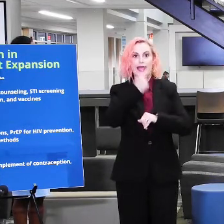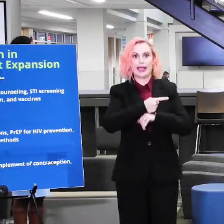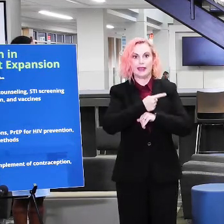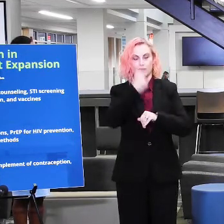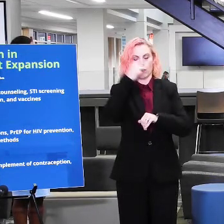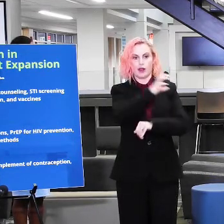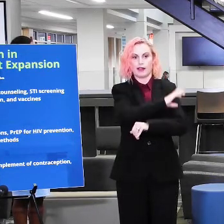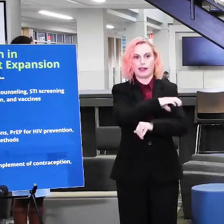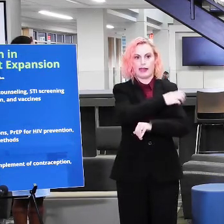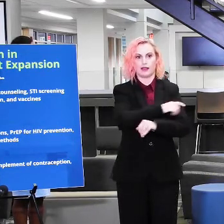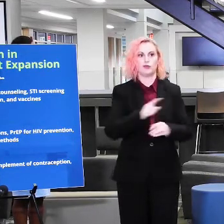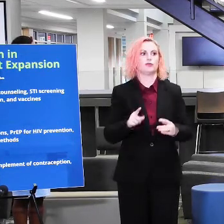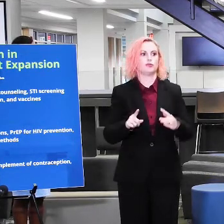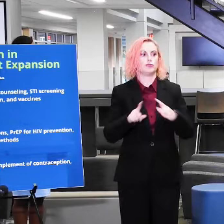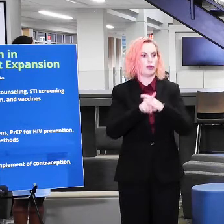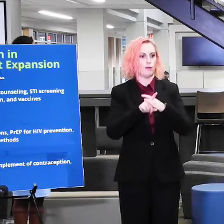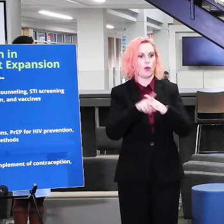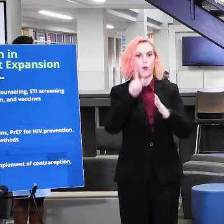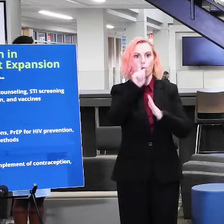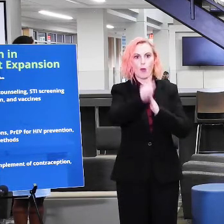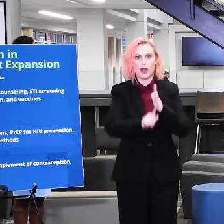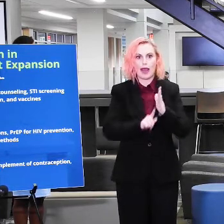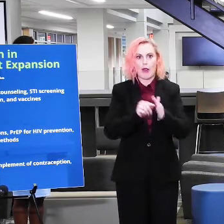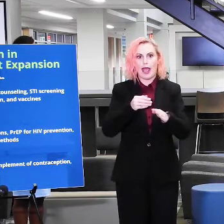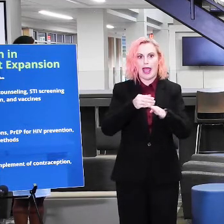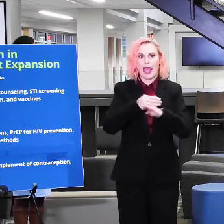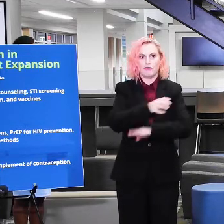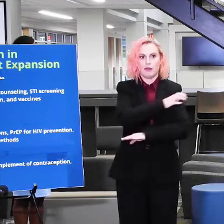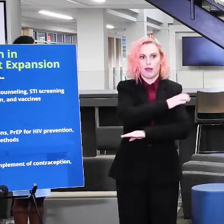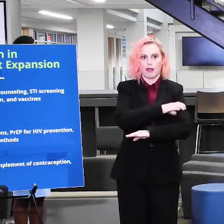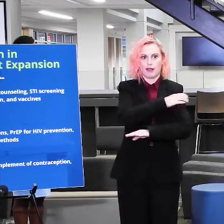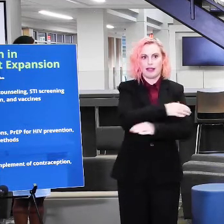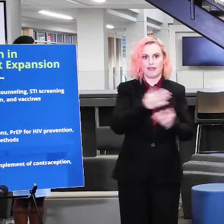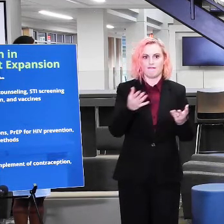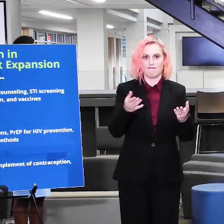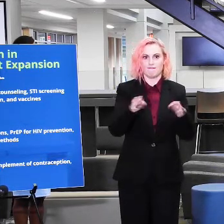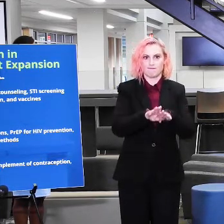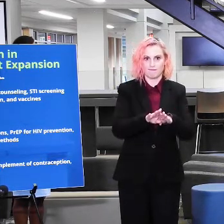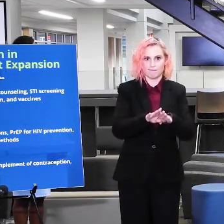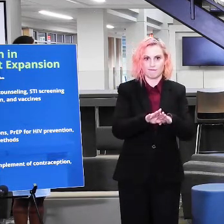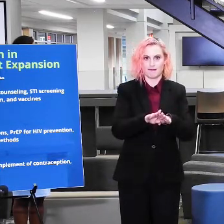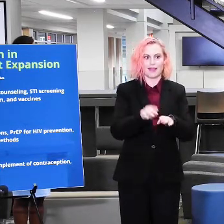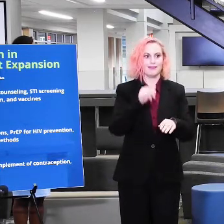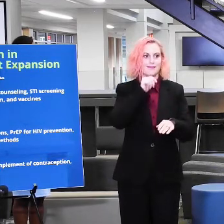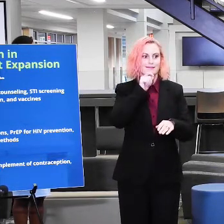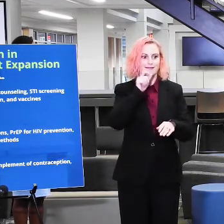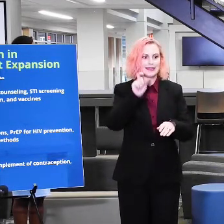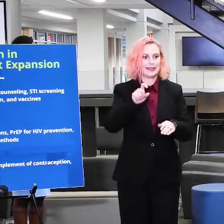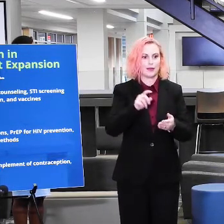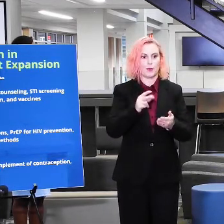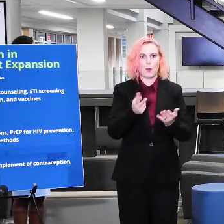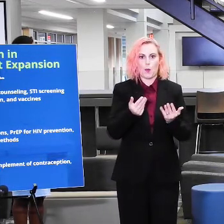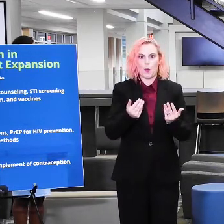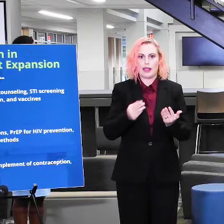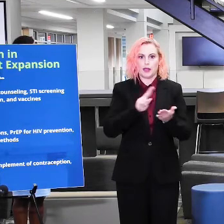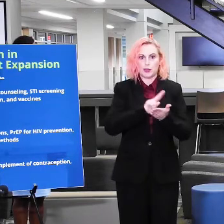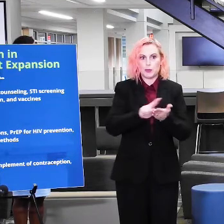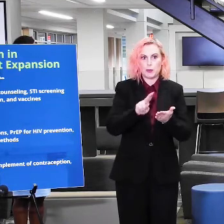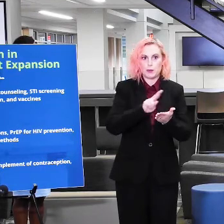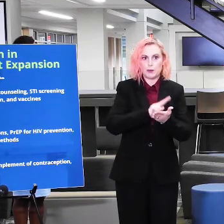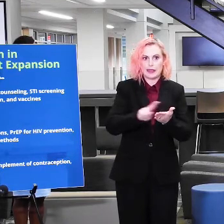up 1 hour after the clinic ended. They won't have to wait 2 weeks in between